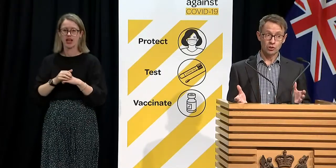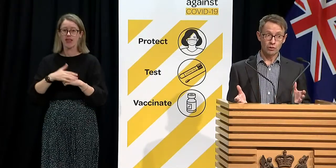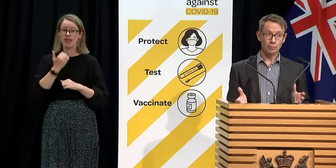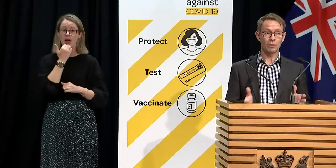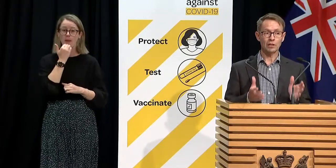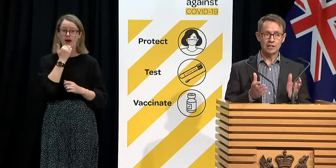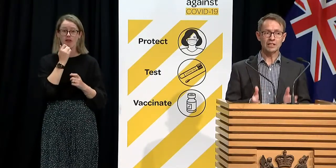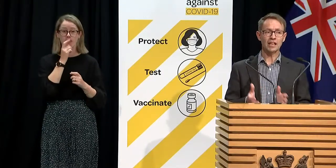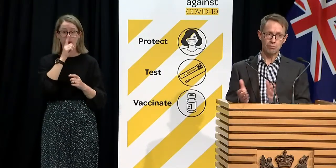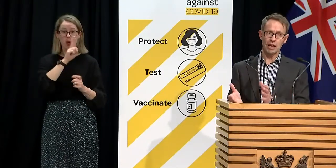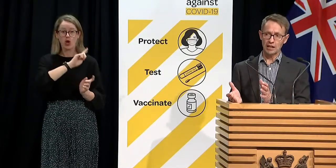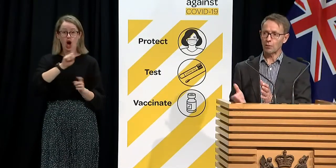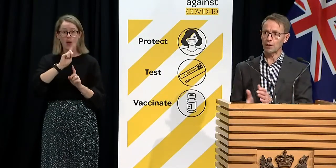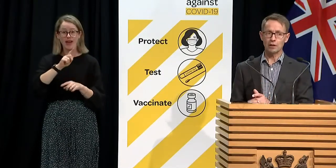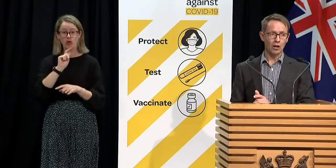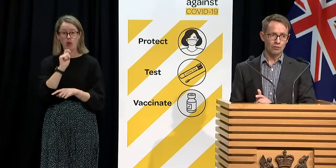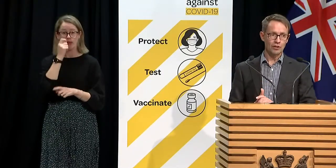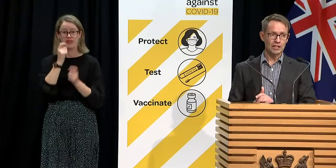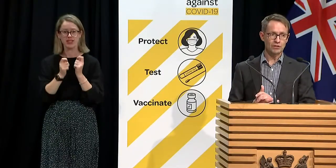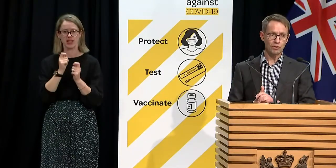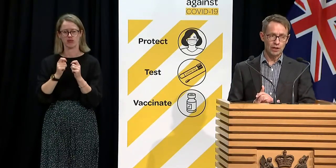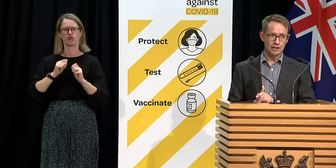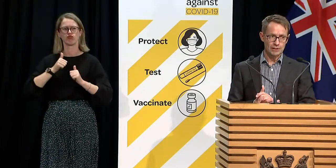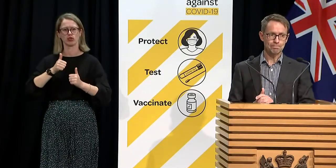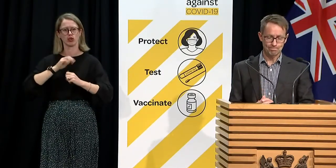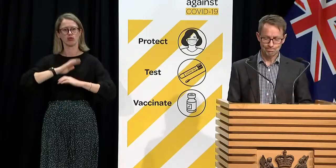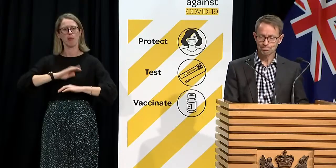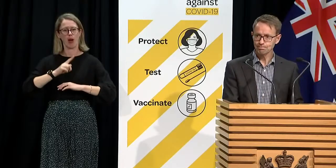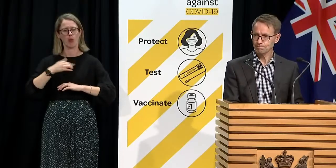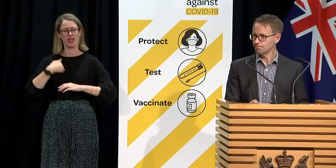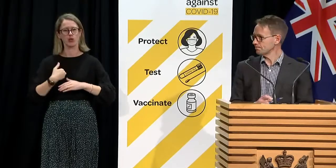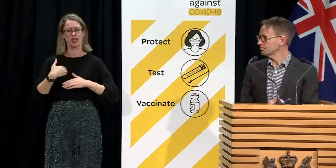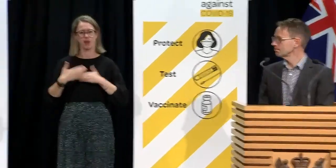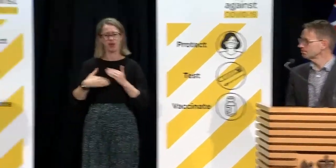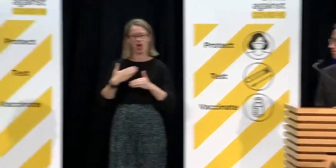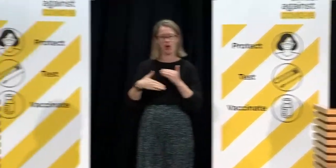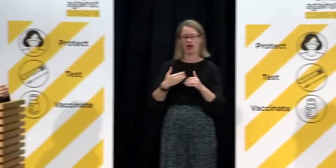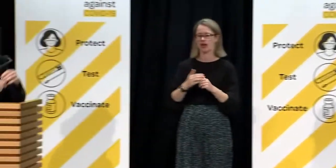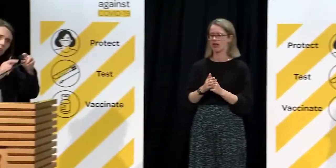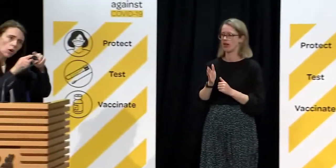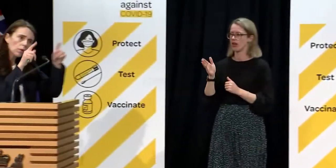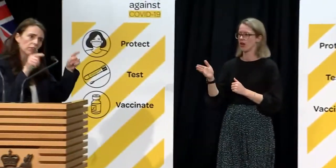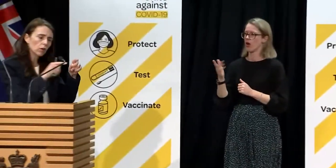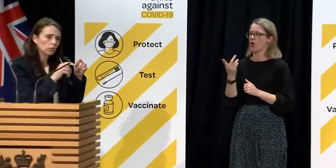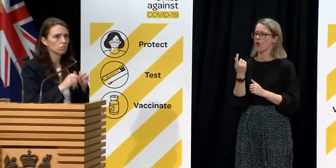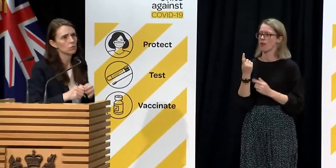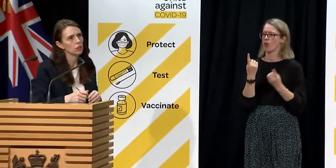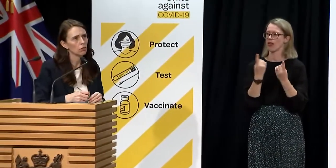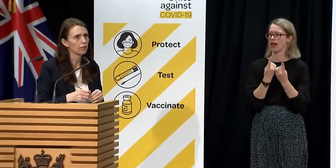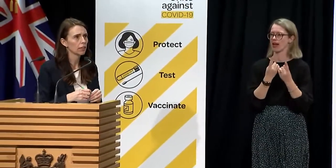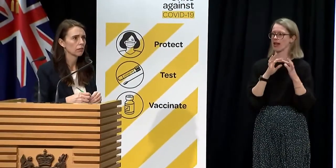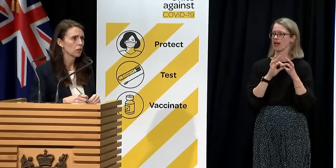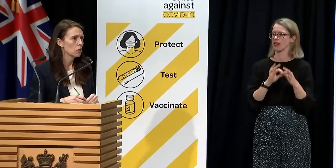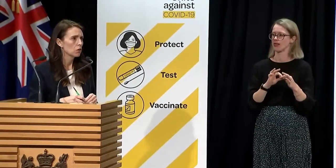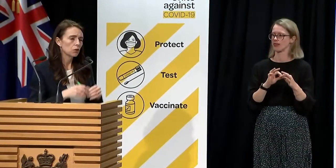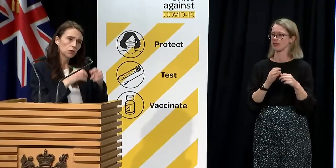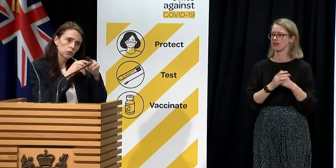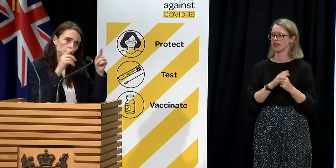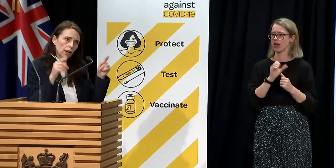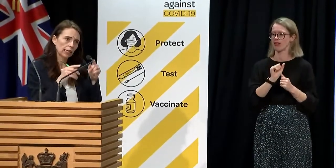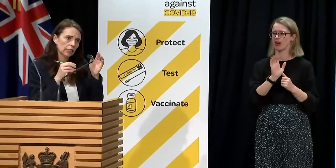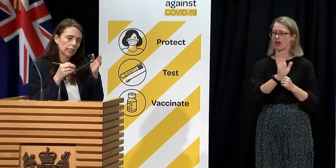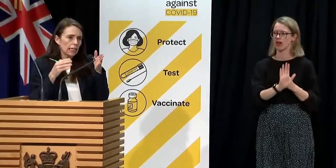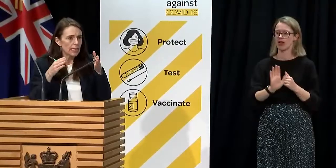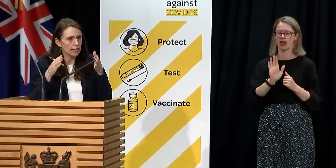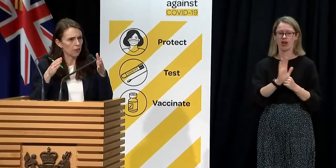is reassuring, but we need to keep that going over the next few days. And the one final thing I'd just say, that though we've got roughly 30